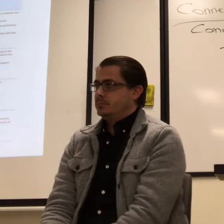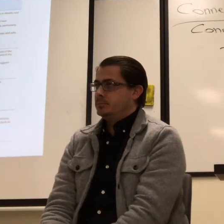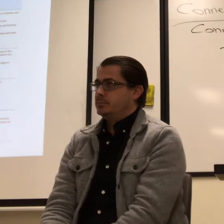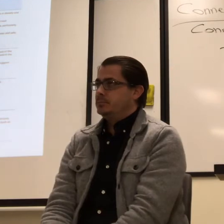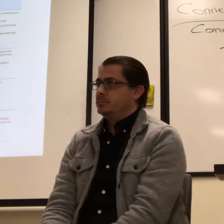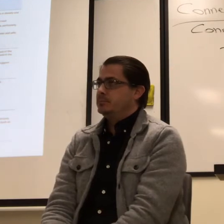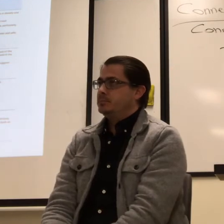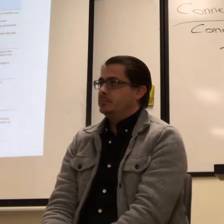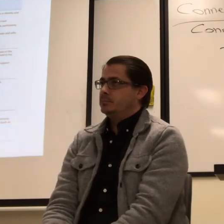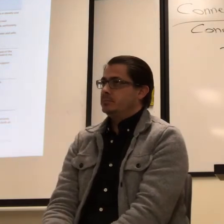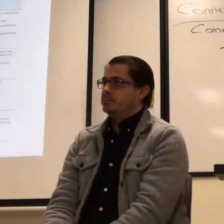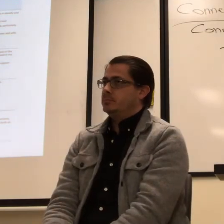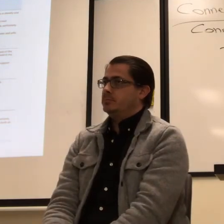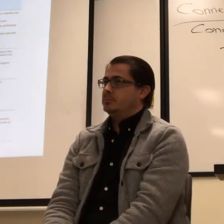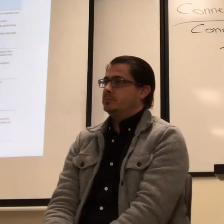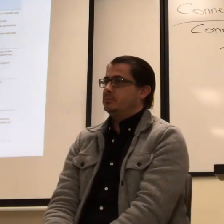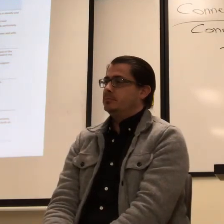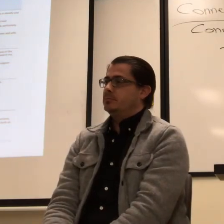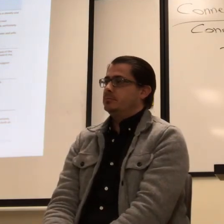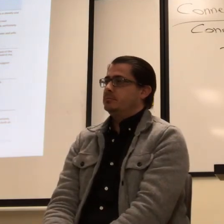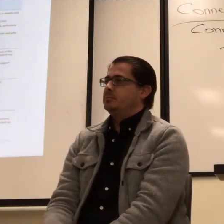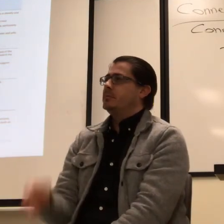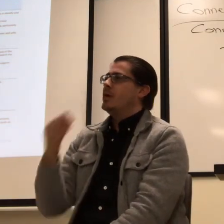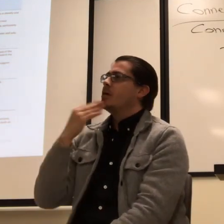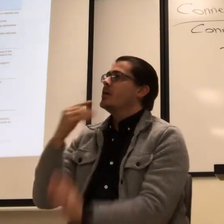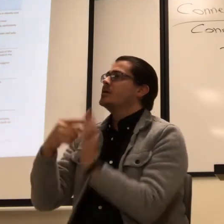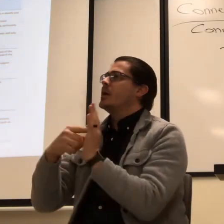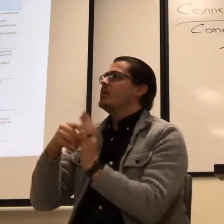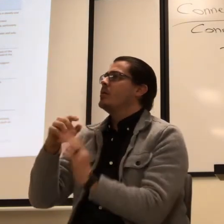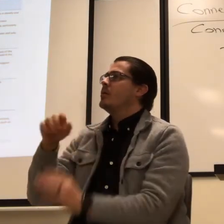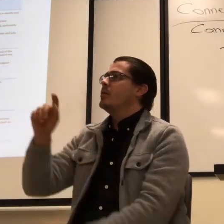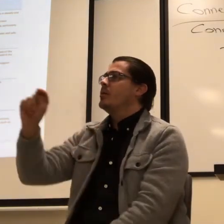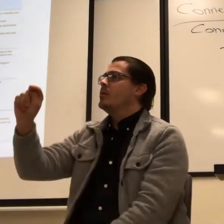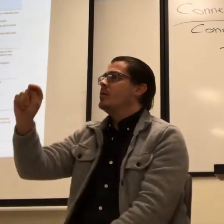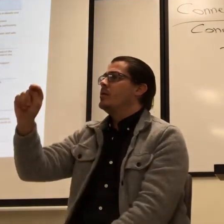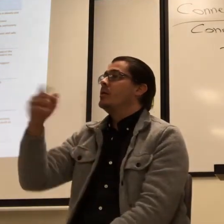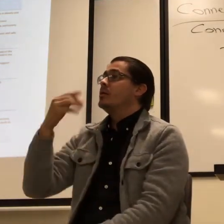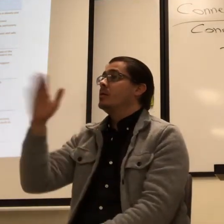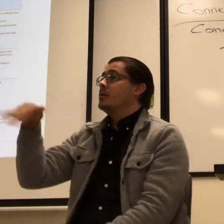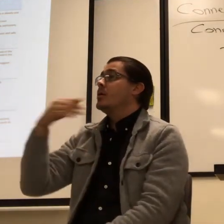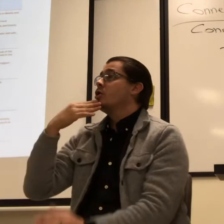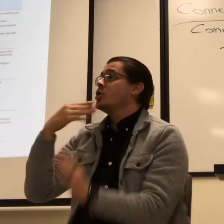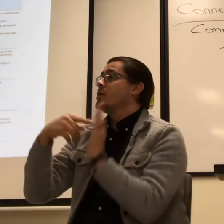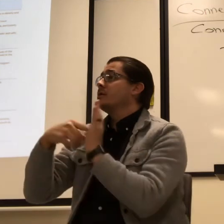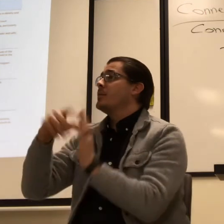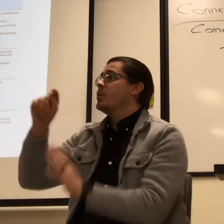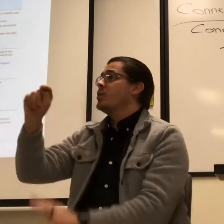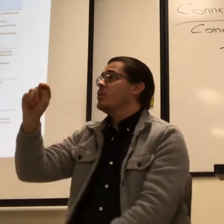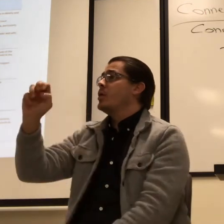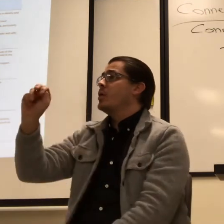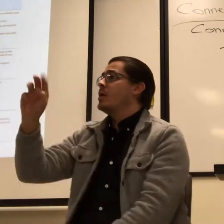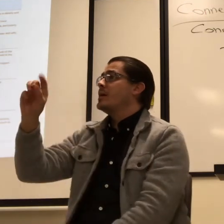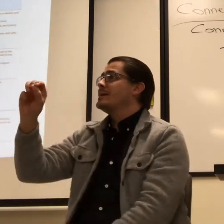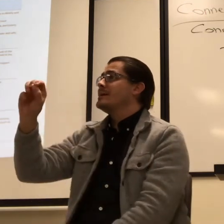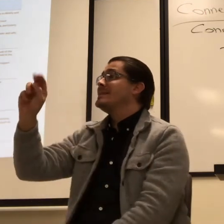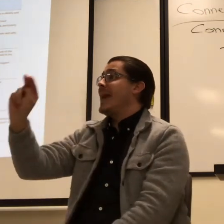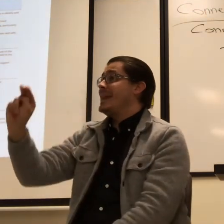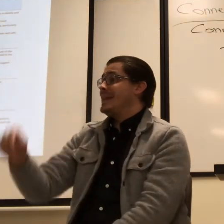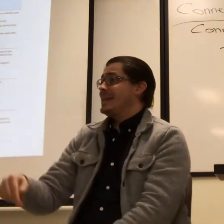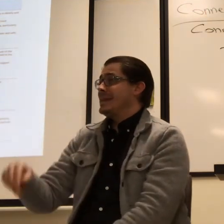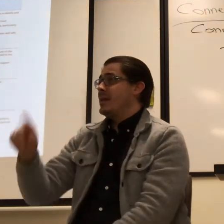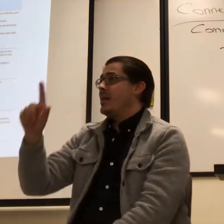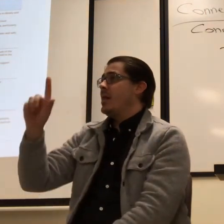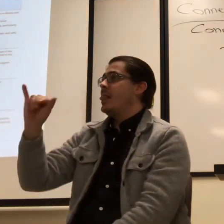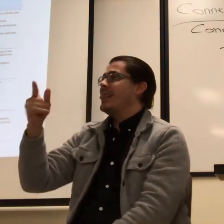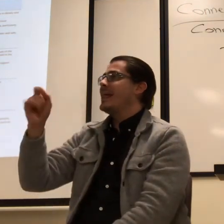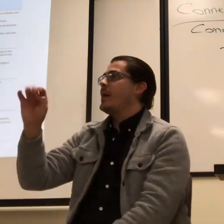Resist tension. A good example of that is our tendons and ligaments, right, that move your joints and you contract your